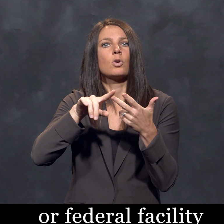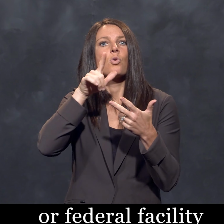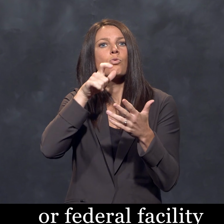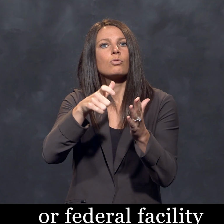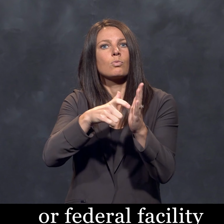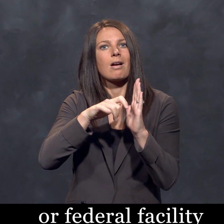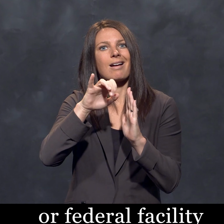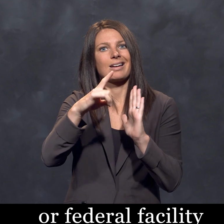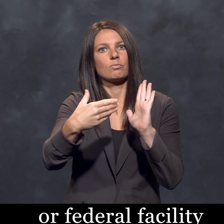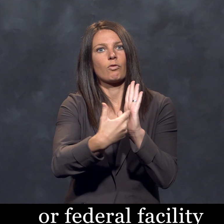ID.